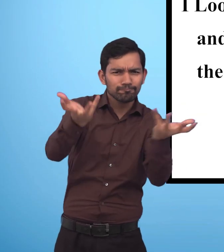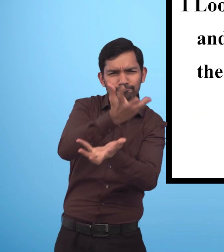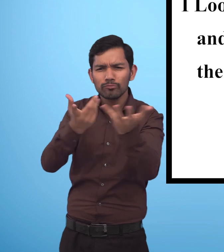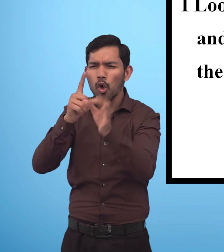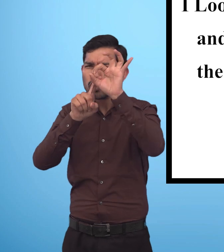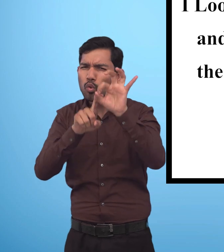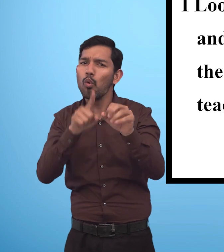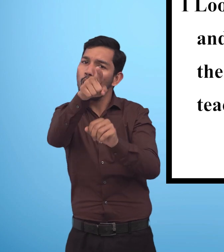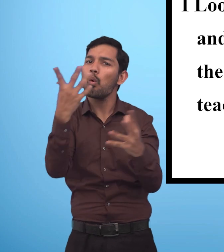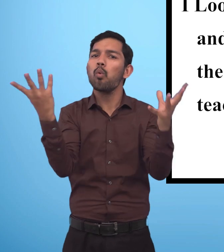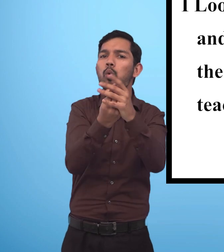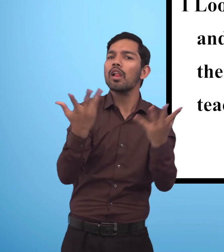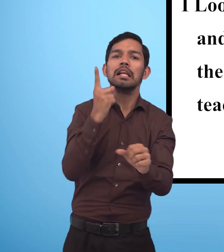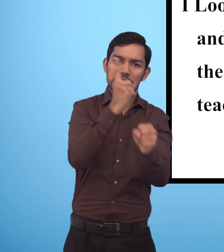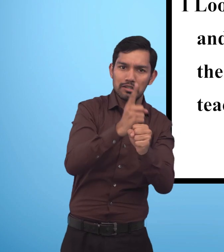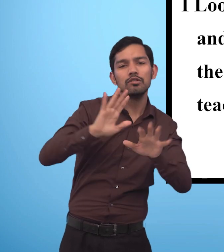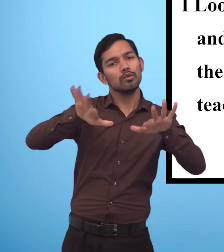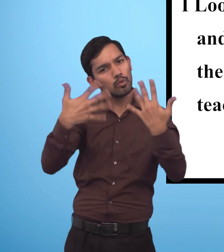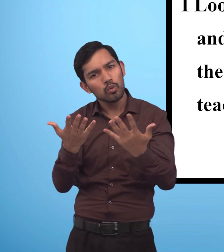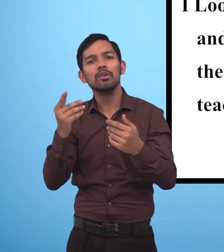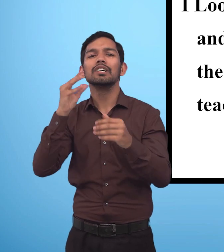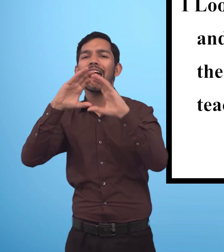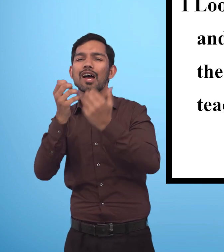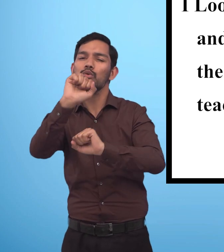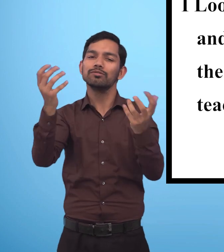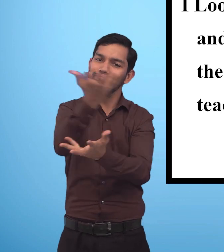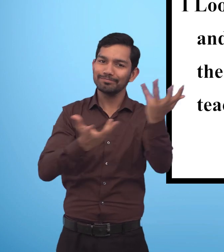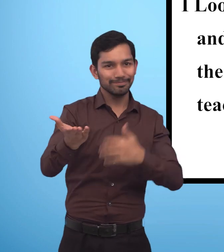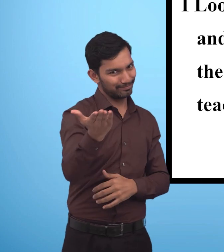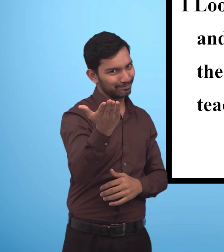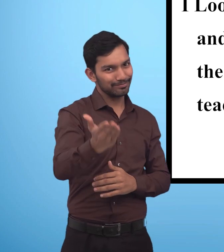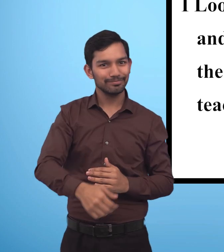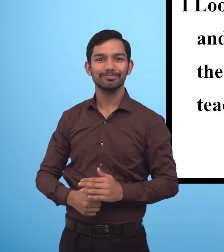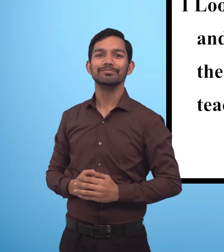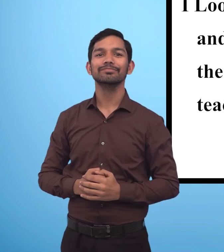Discuss the questions with your teacher and classmates.